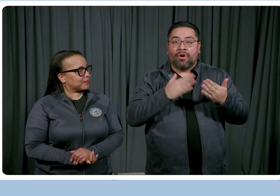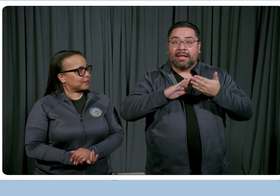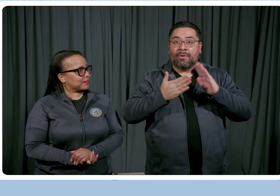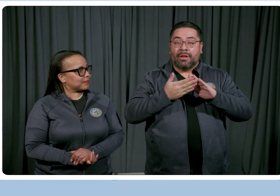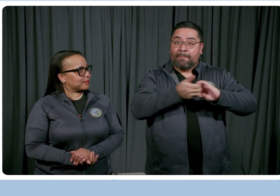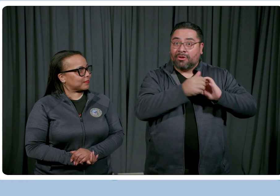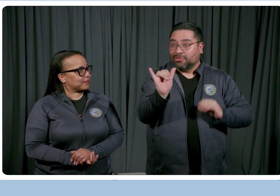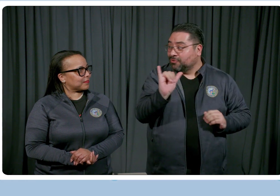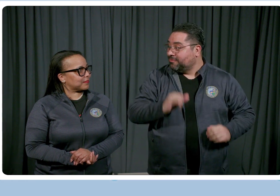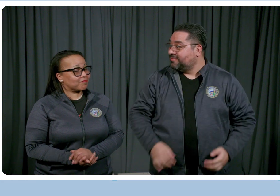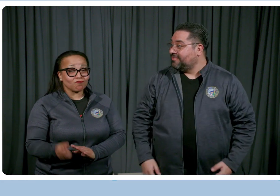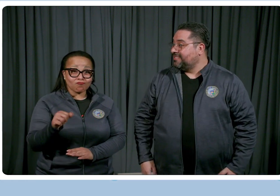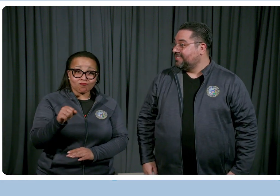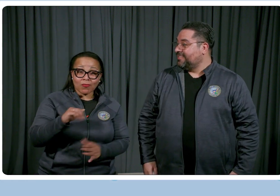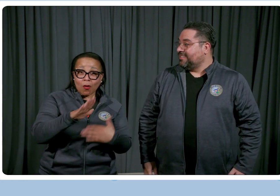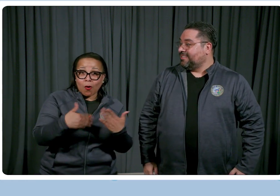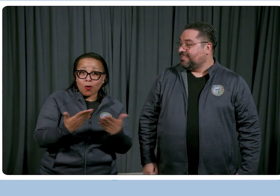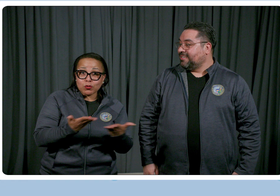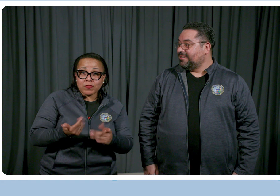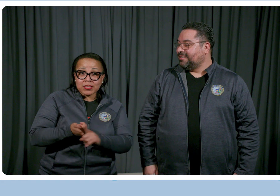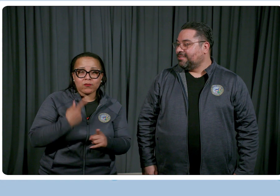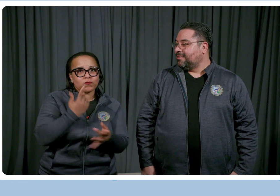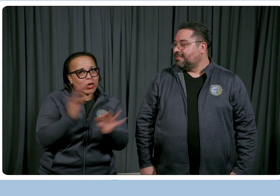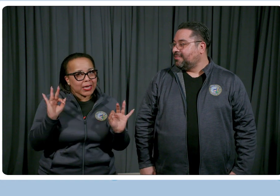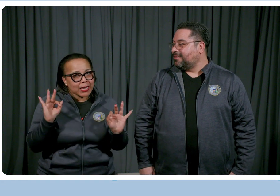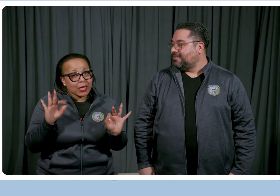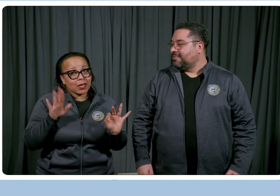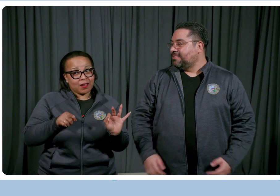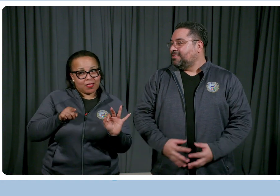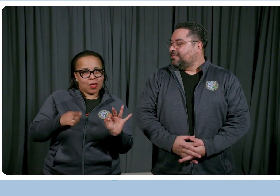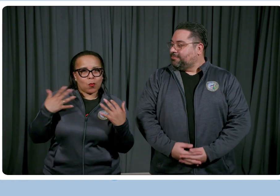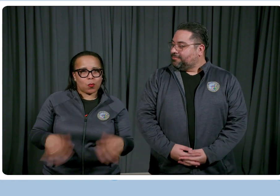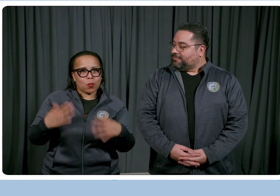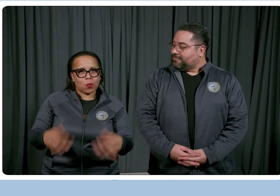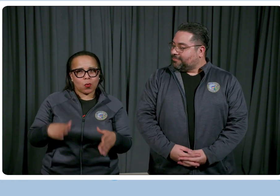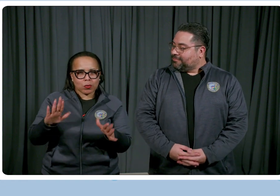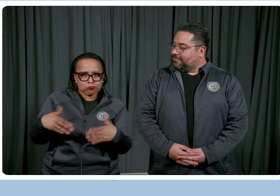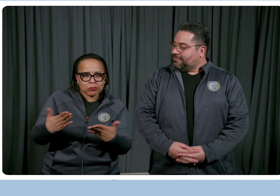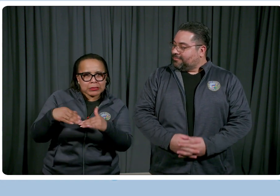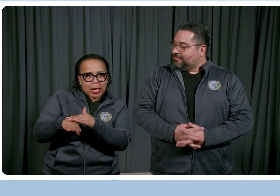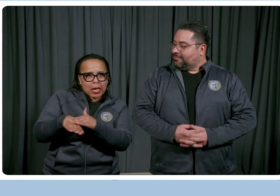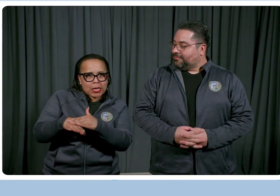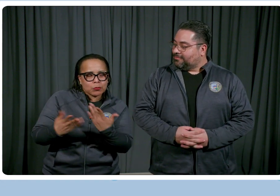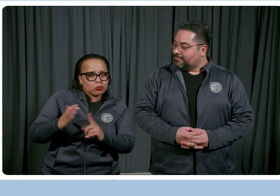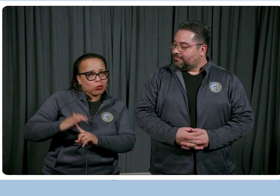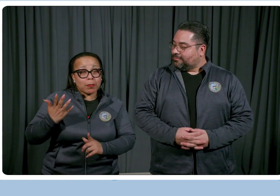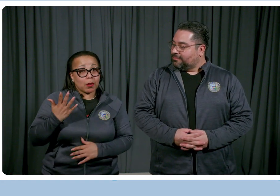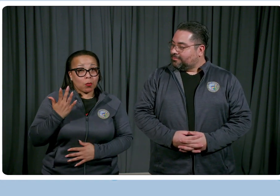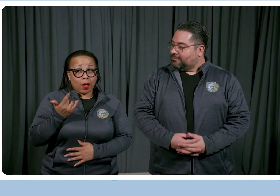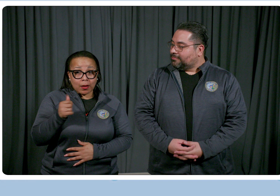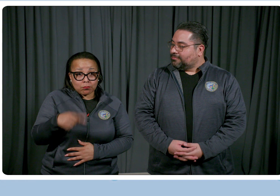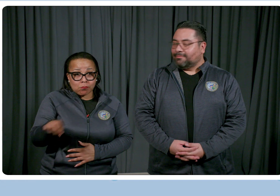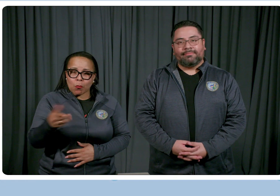our community partners. Yes, and all of our services, of course, are free, and we make them as accessible as possible so